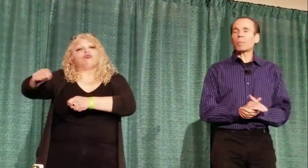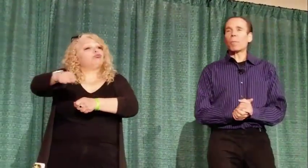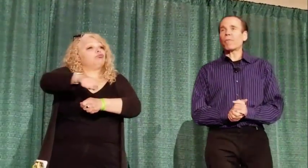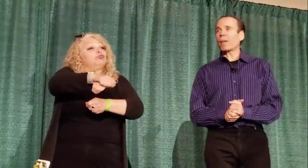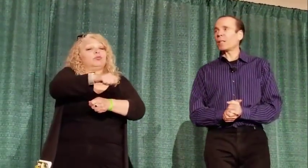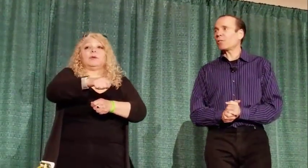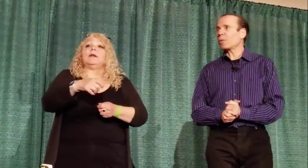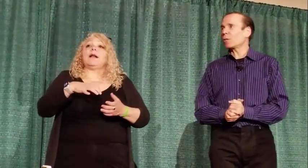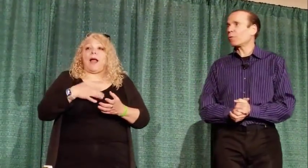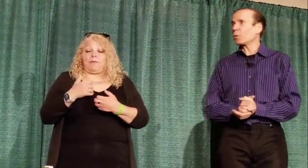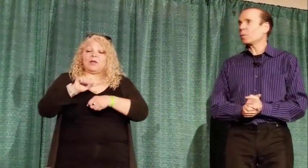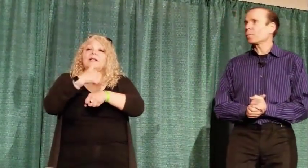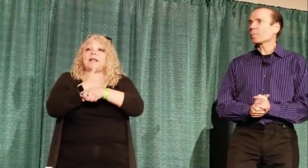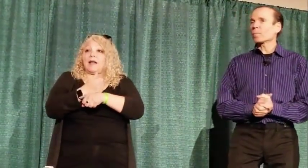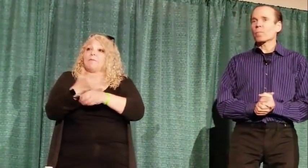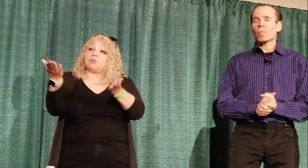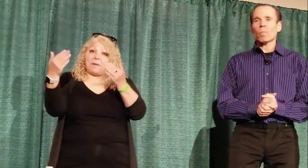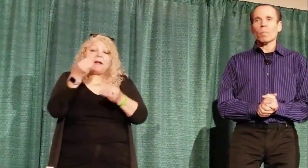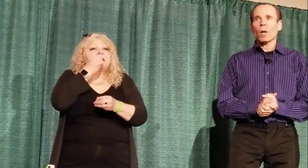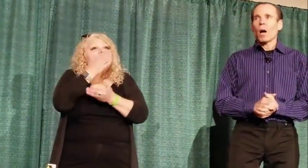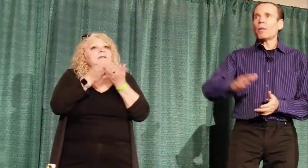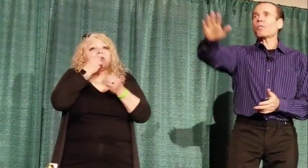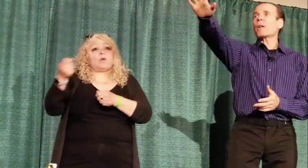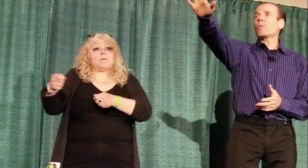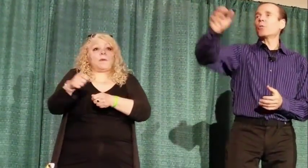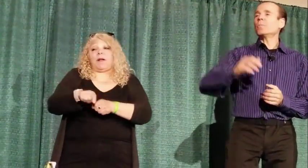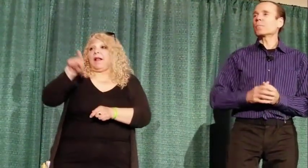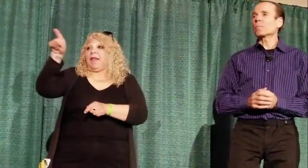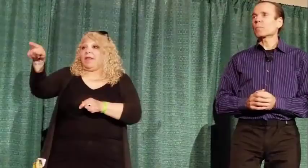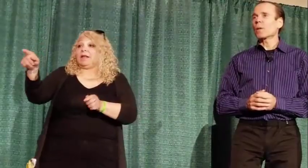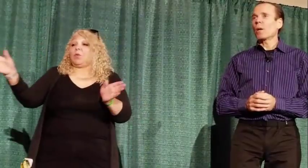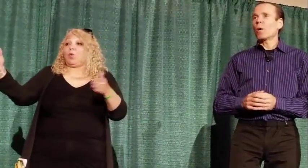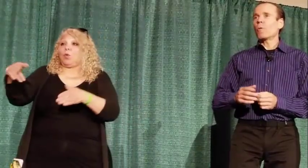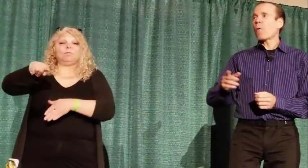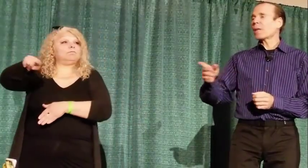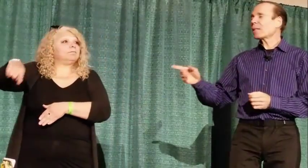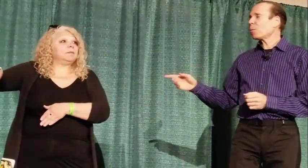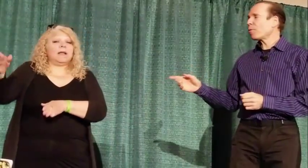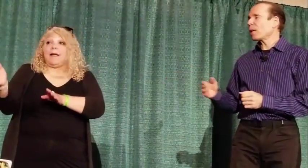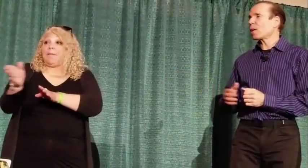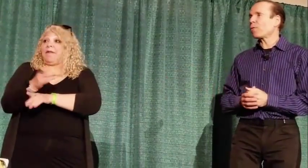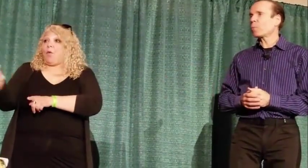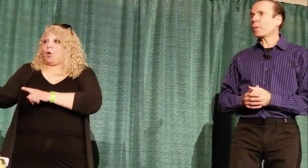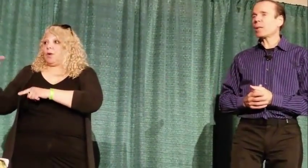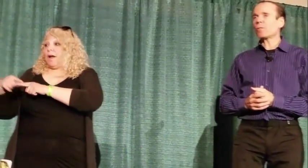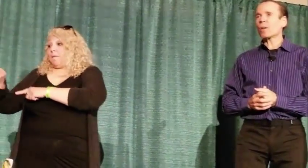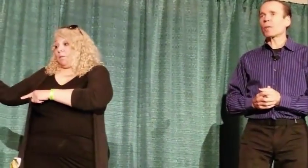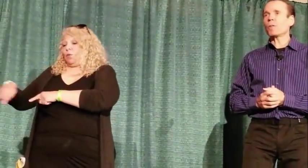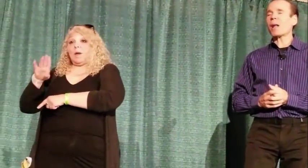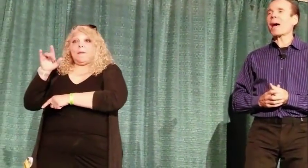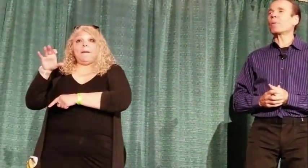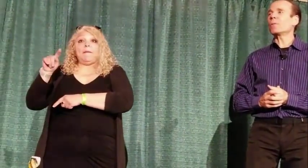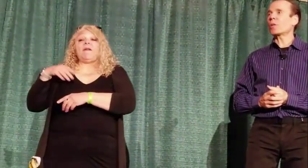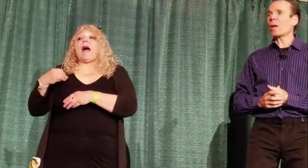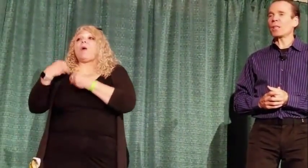going to come up to the buffet and eat some beautiful food. On this side of the room, before you get to the buffet to fill up your plates, I'm going to give